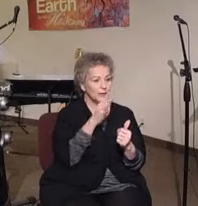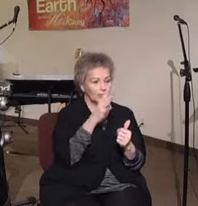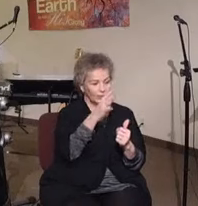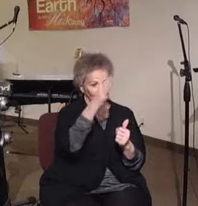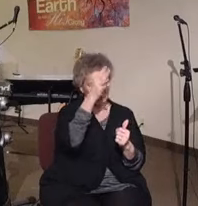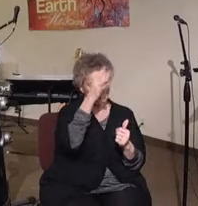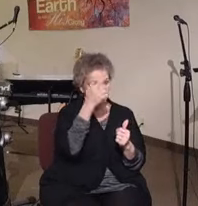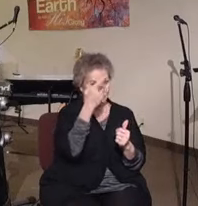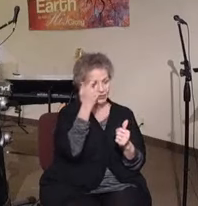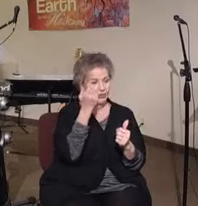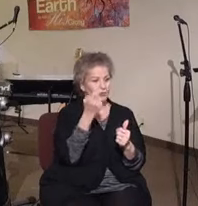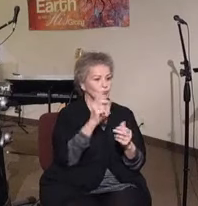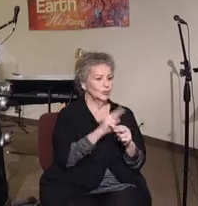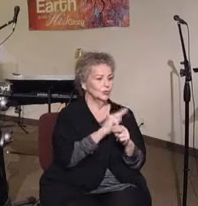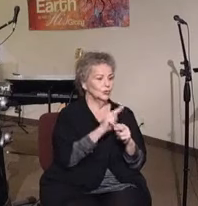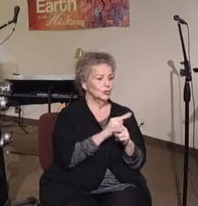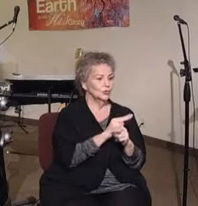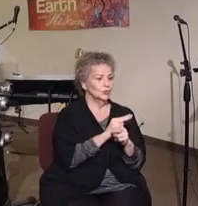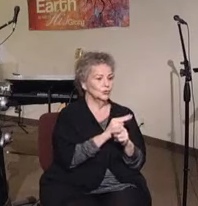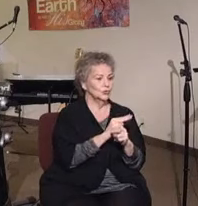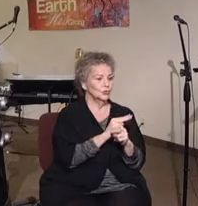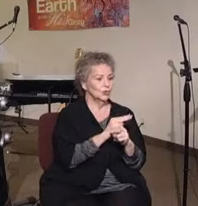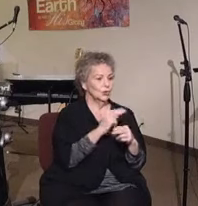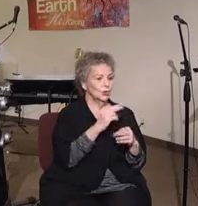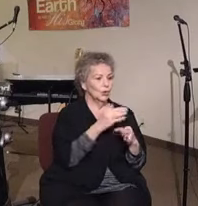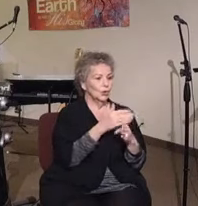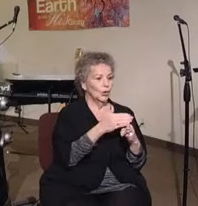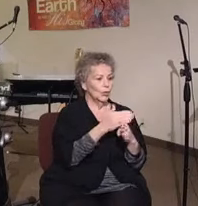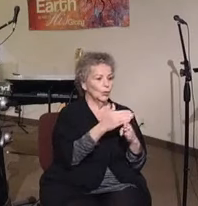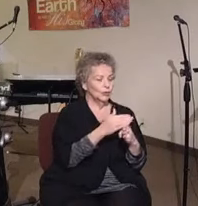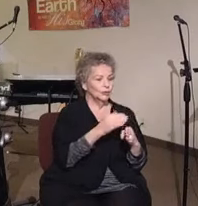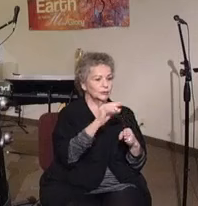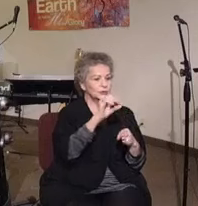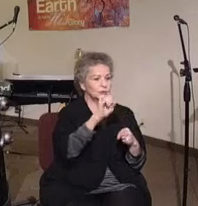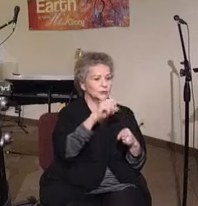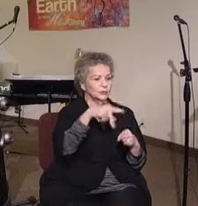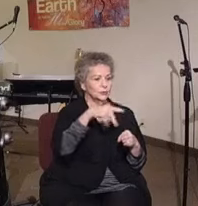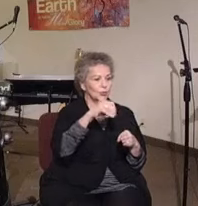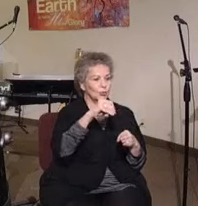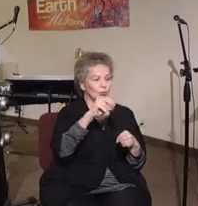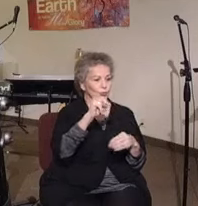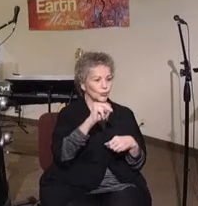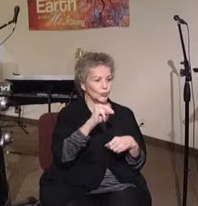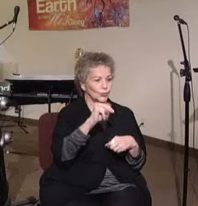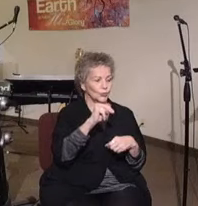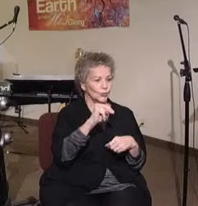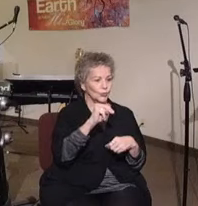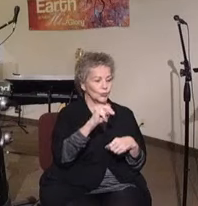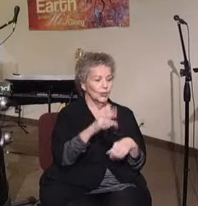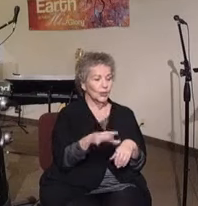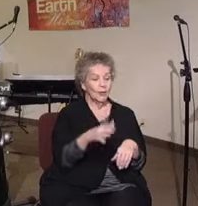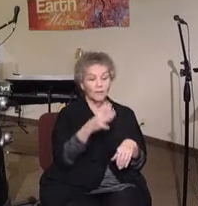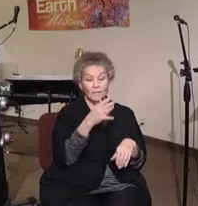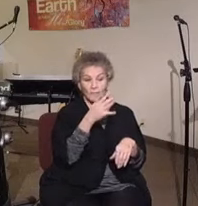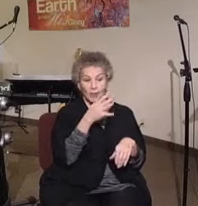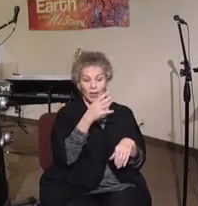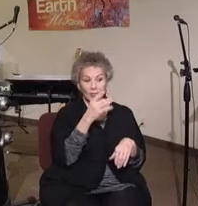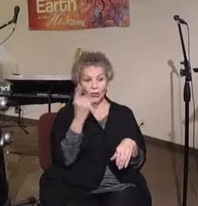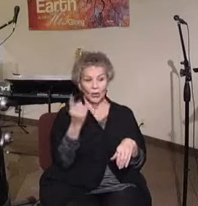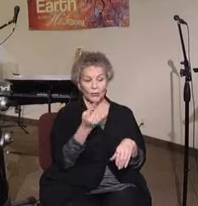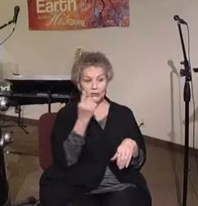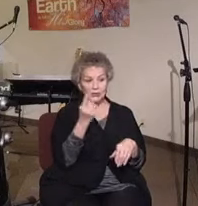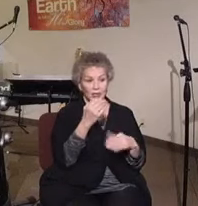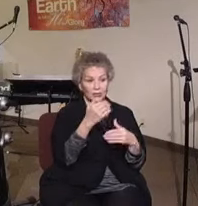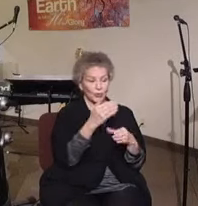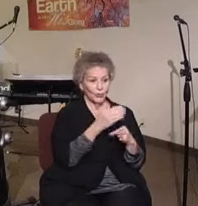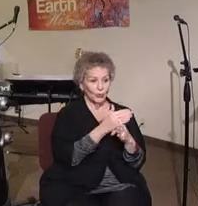a wooden spoon. I don't know if some of you are watching that, but Mama carried a wooden spoon. And a lot of times all she